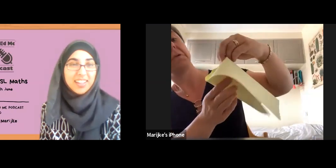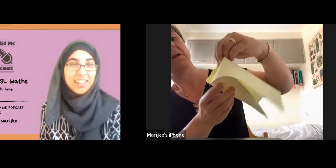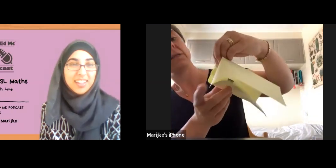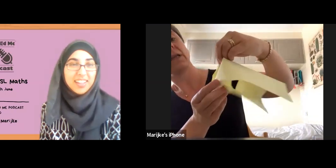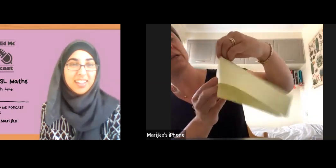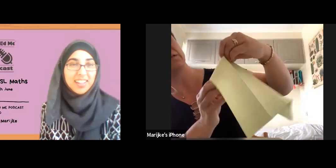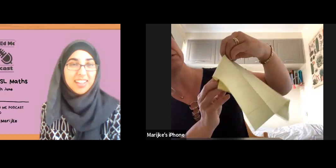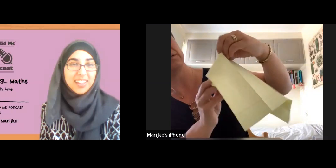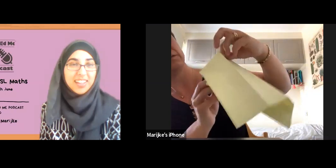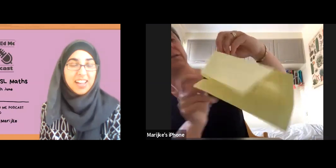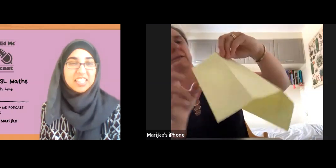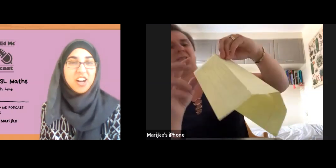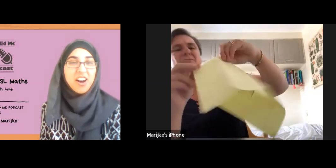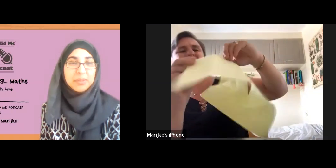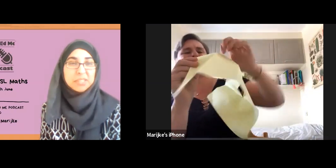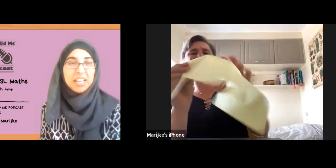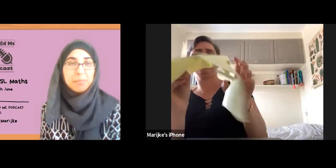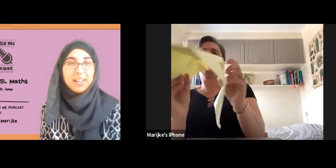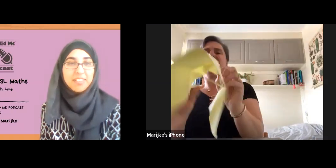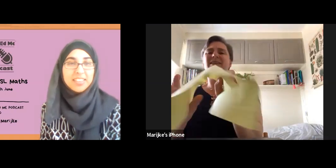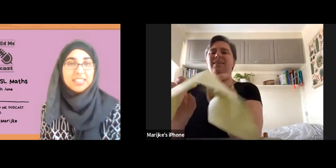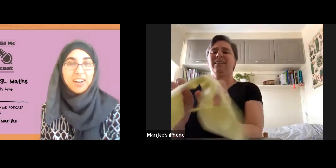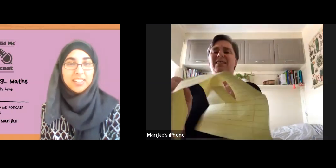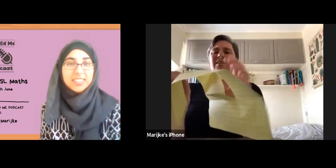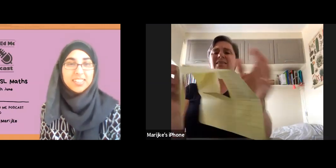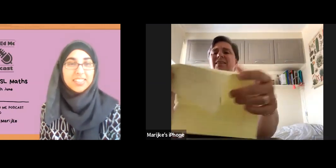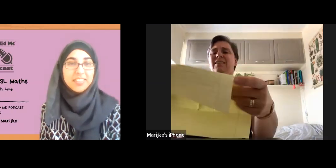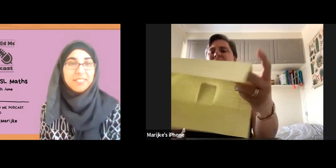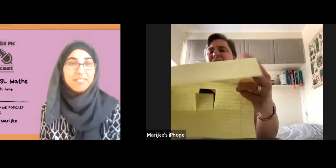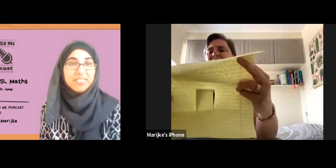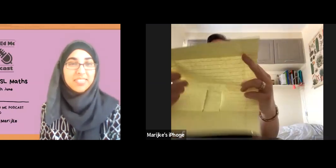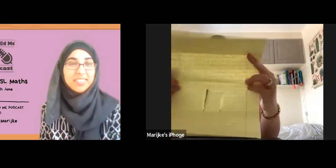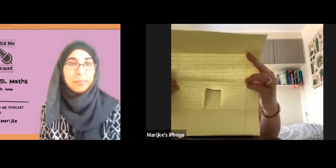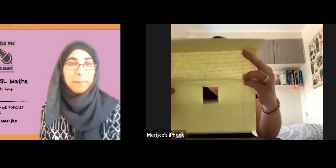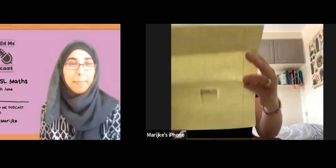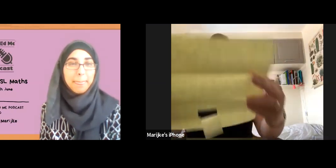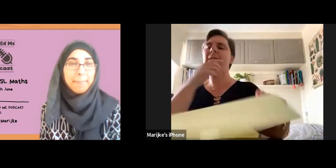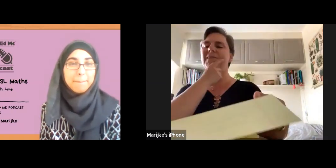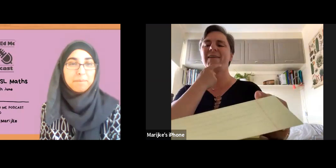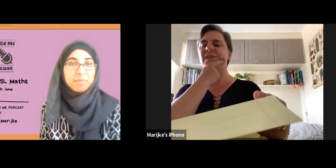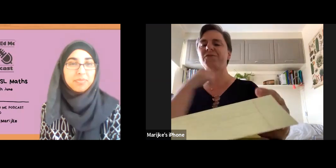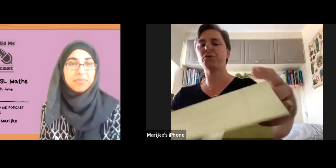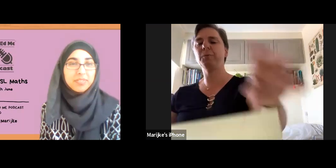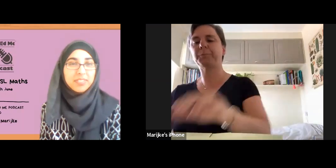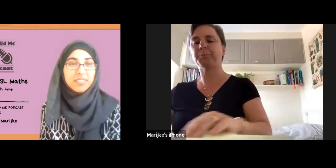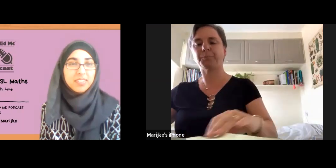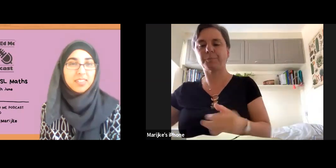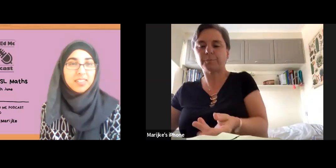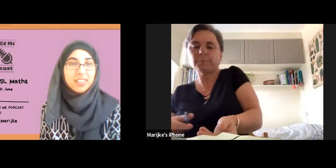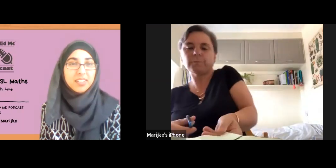That's good. I think it's harder with paper rather than card. Right, hang on. Let's think this through. You